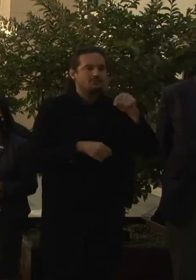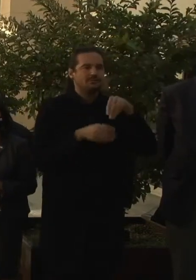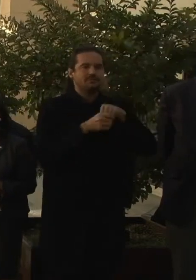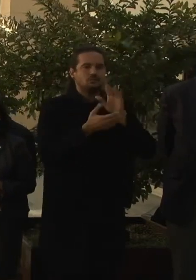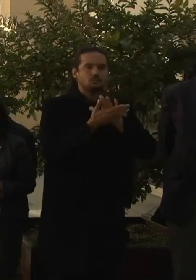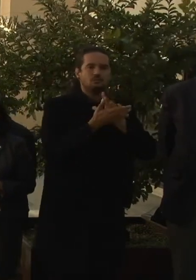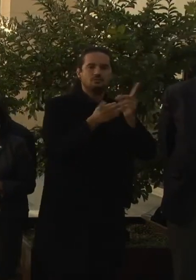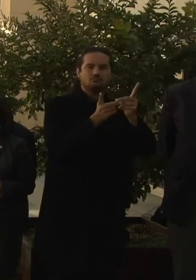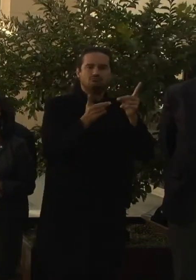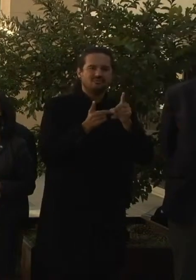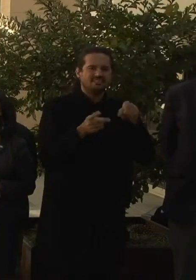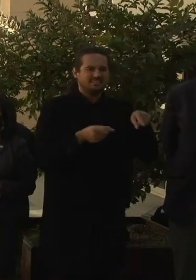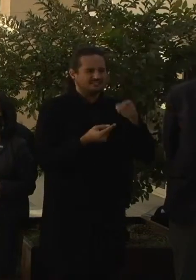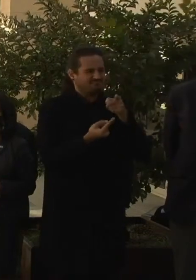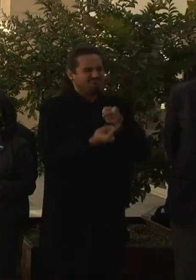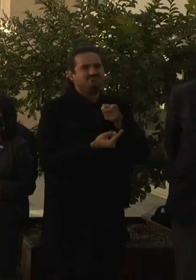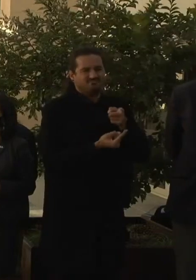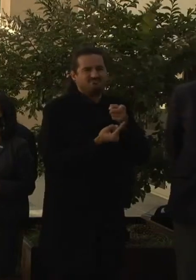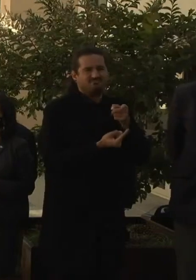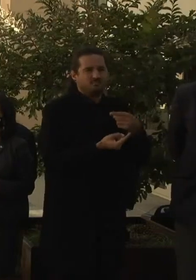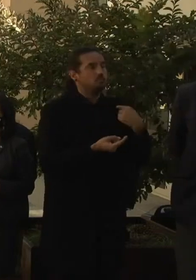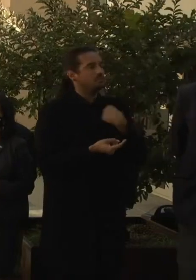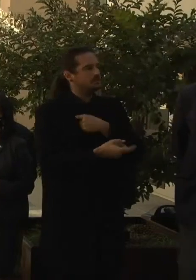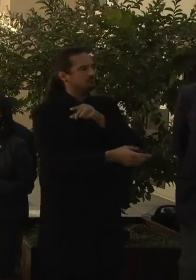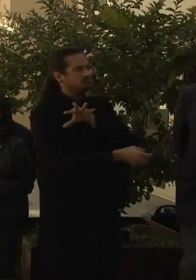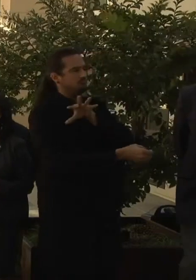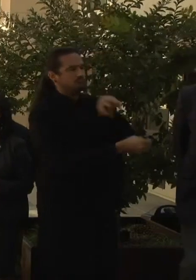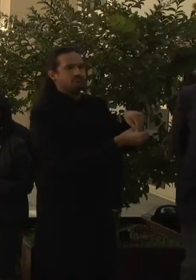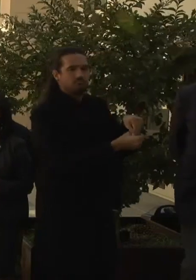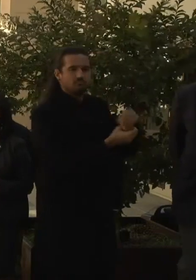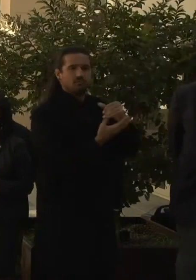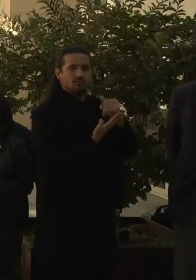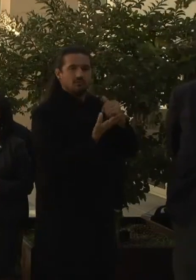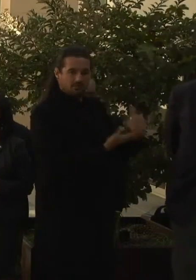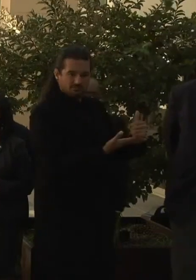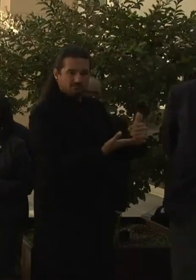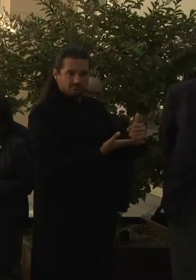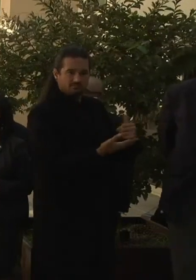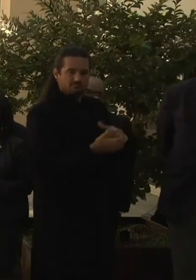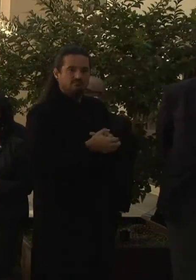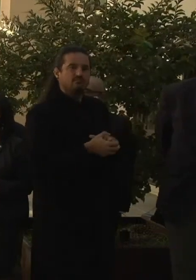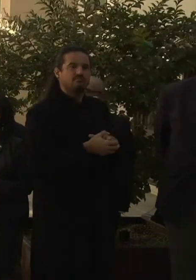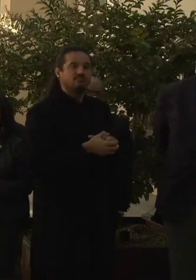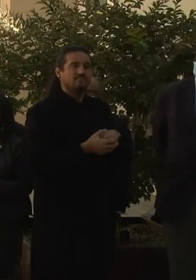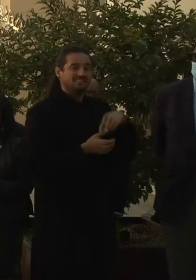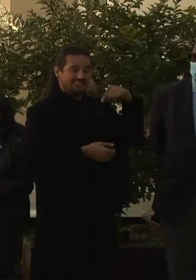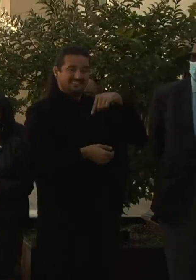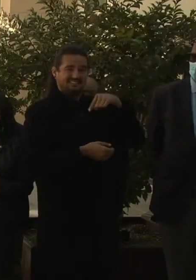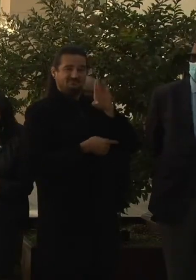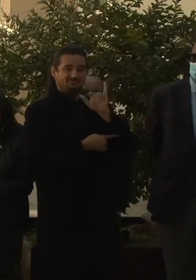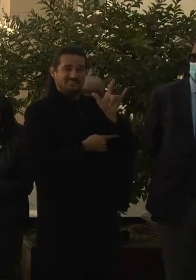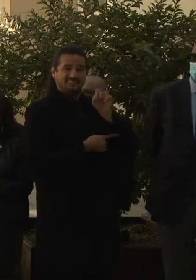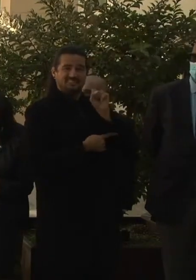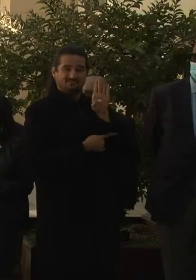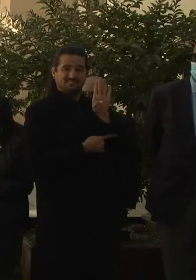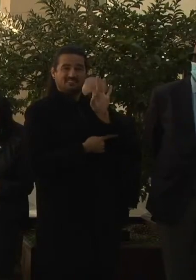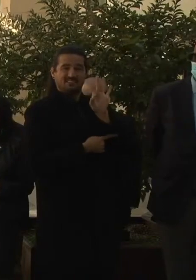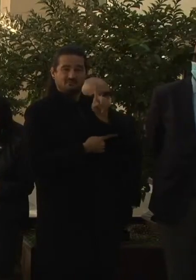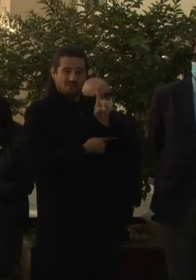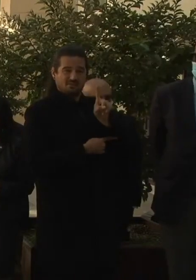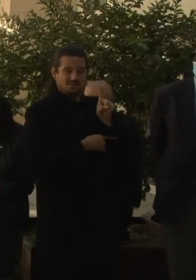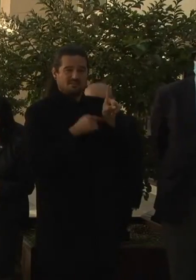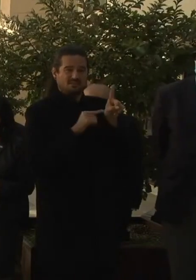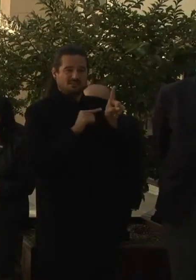expect this will build on a bill by Assemblymember Rivas that recently called for the mapping of all